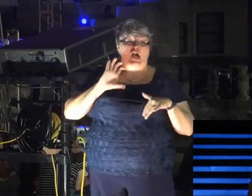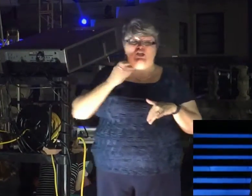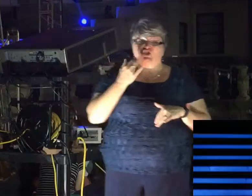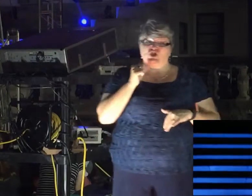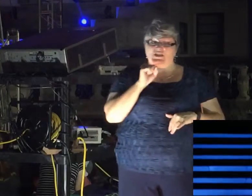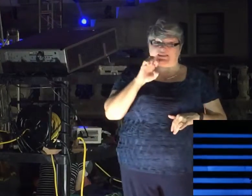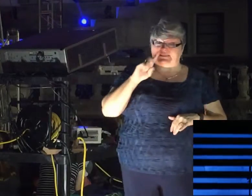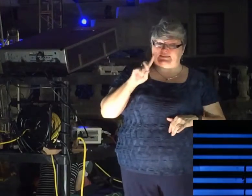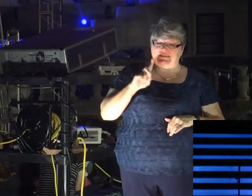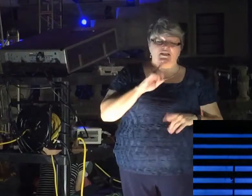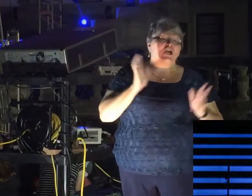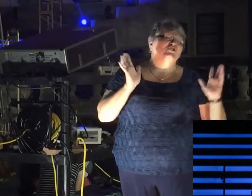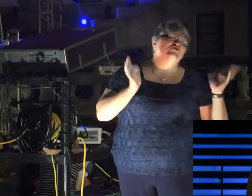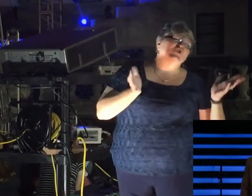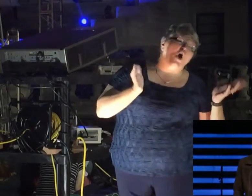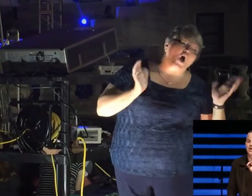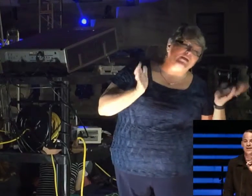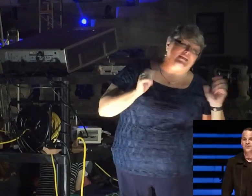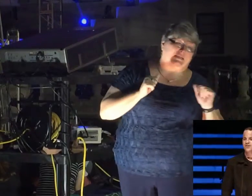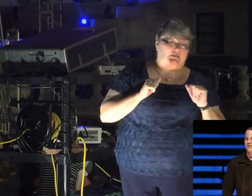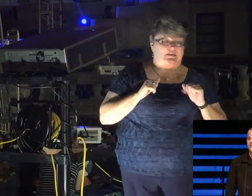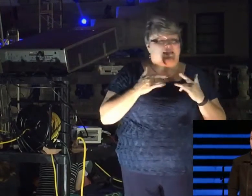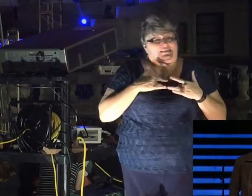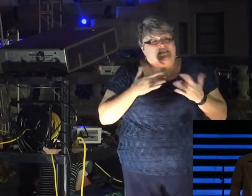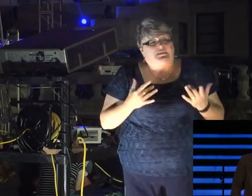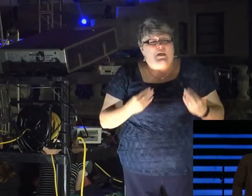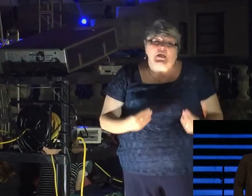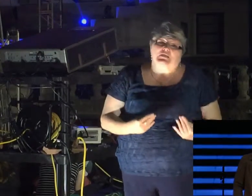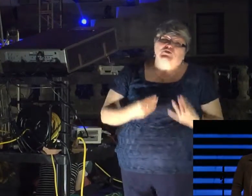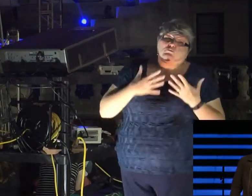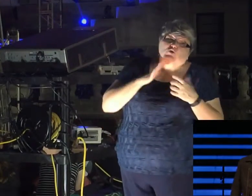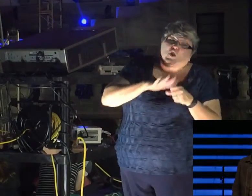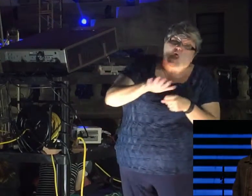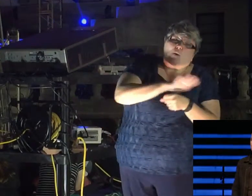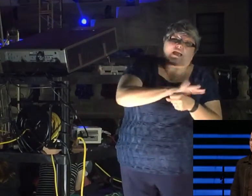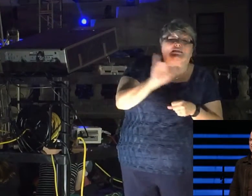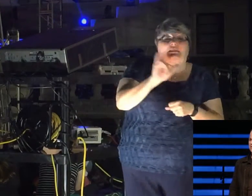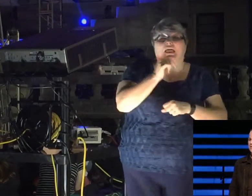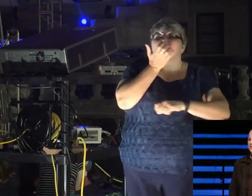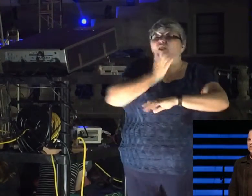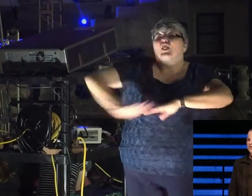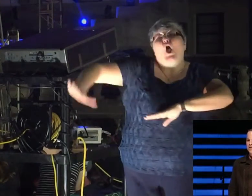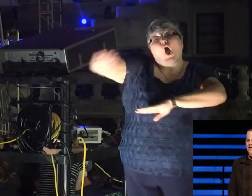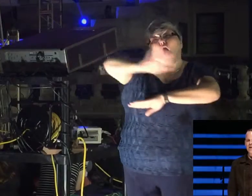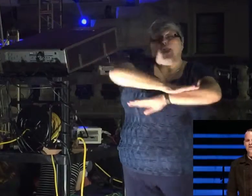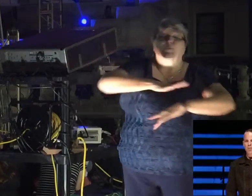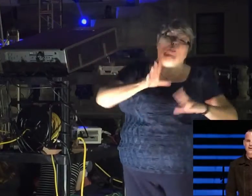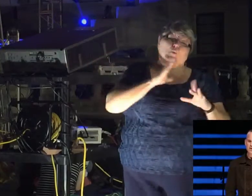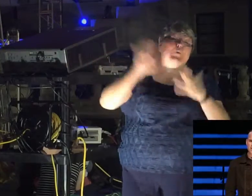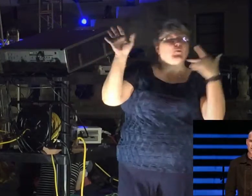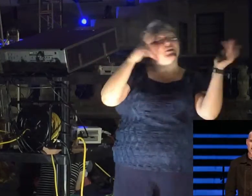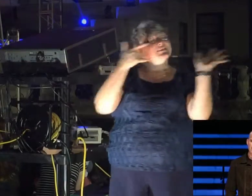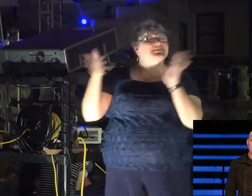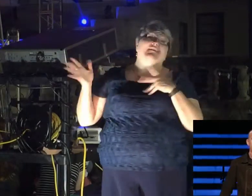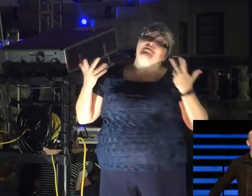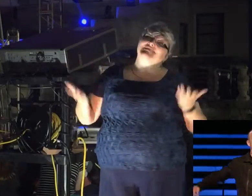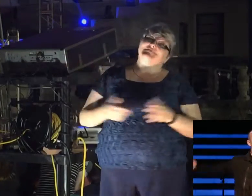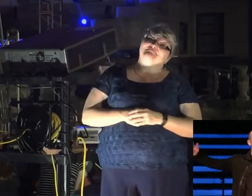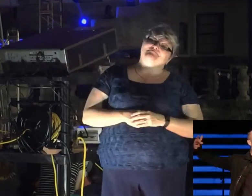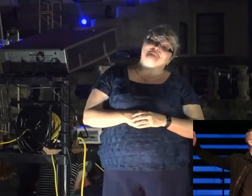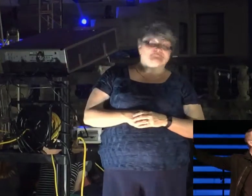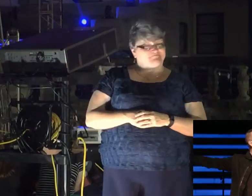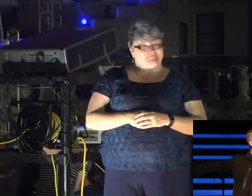remarkably chaste. It's talking, usually in an inspirational location, like a lawn or something with a cool breeze.